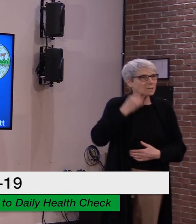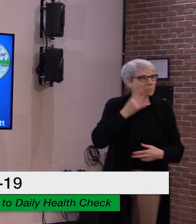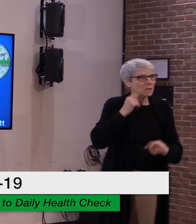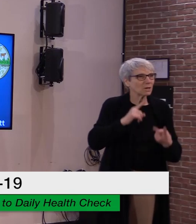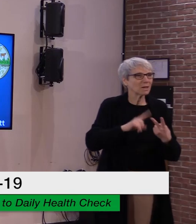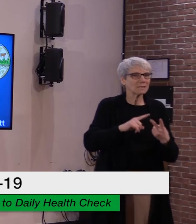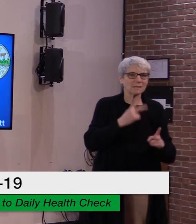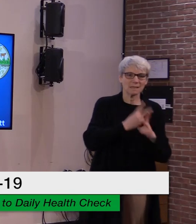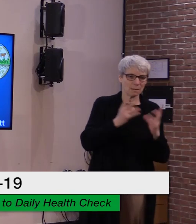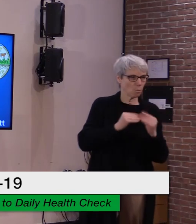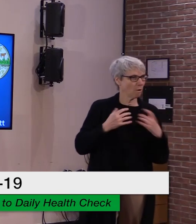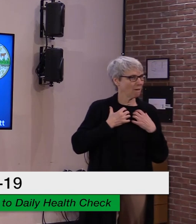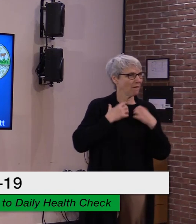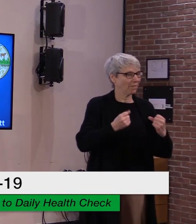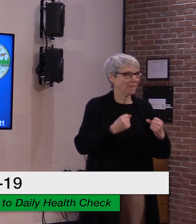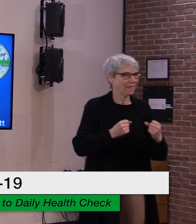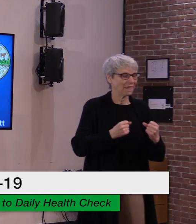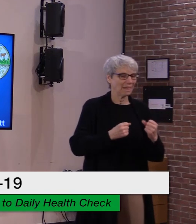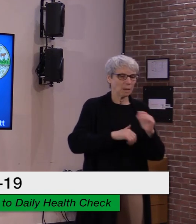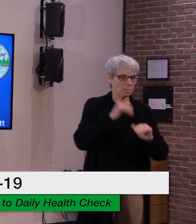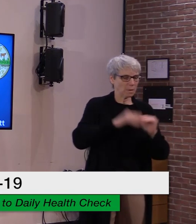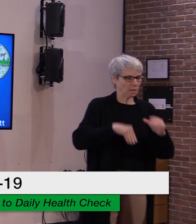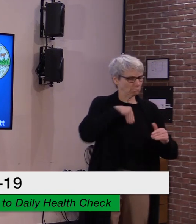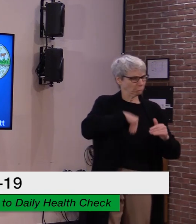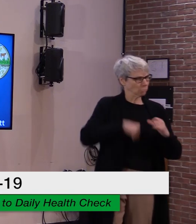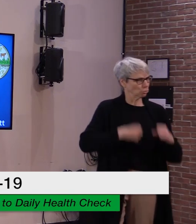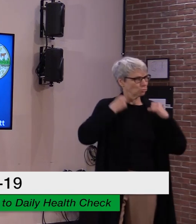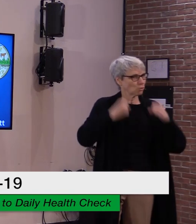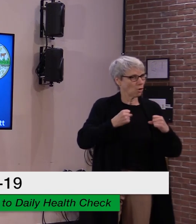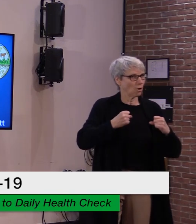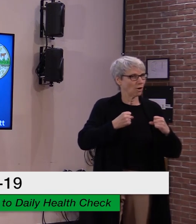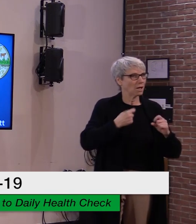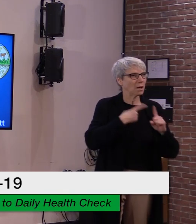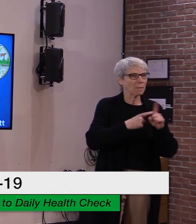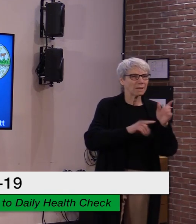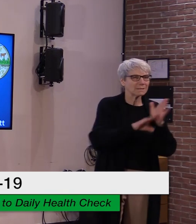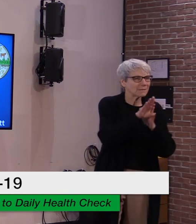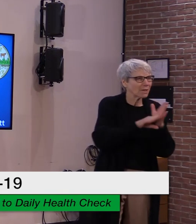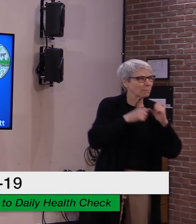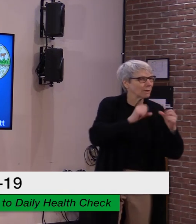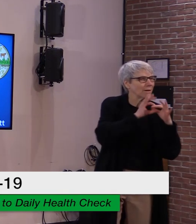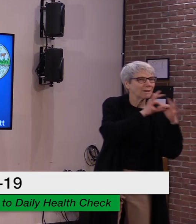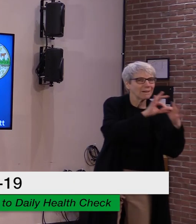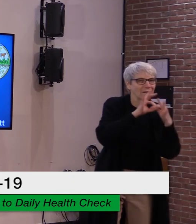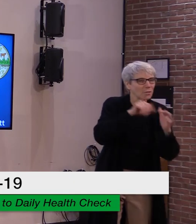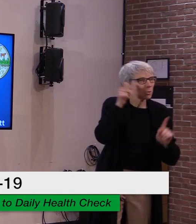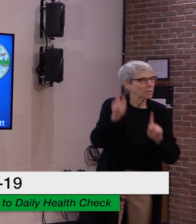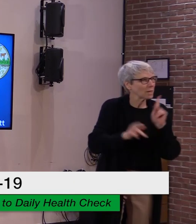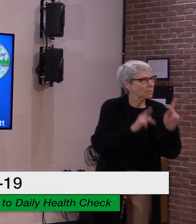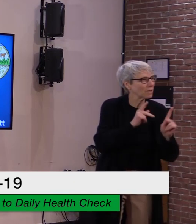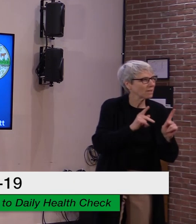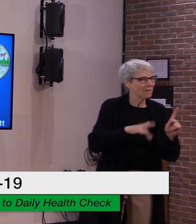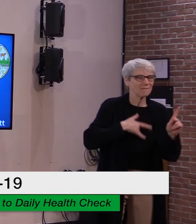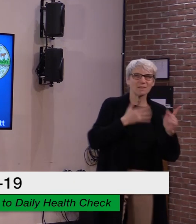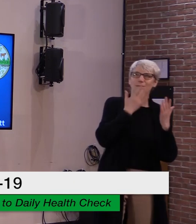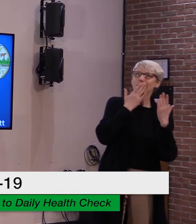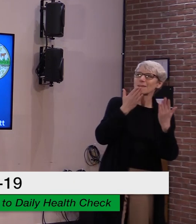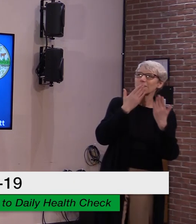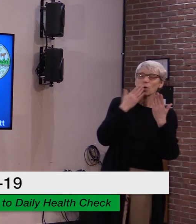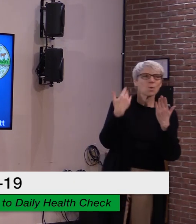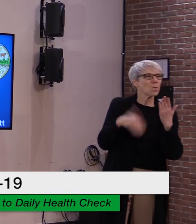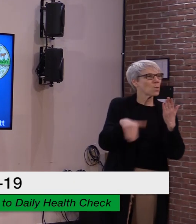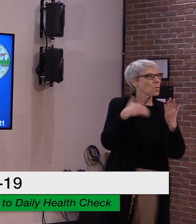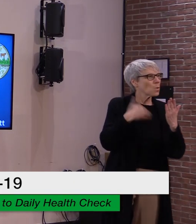adversity and build strong relationships research shows a correlation between expressing